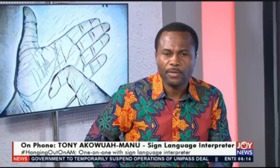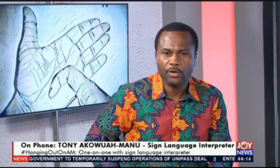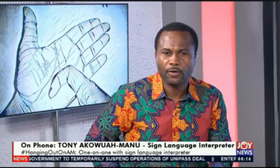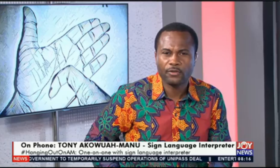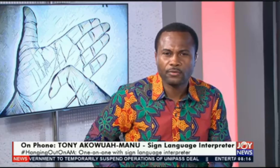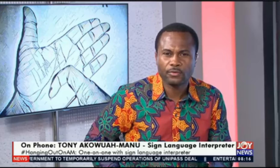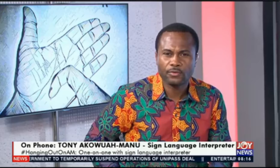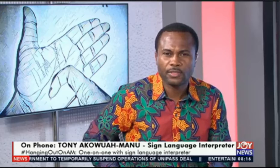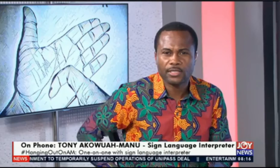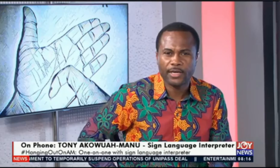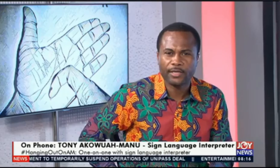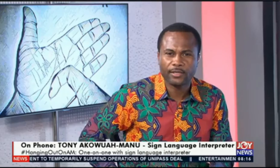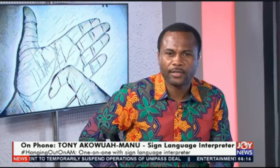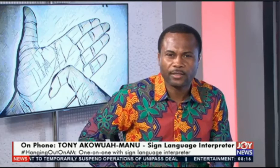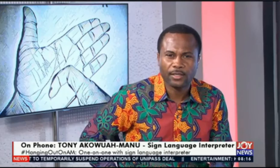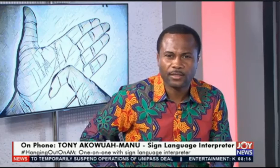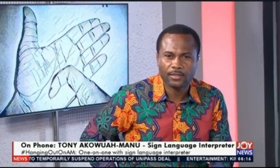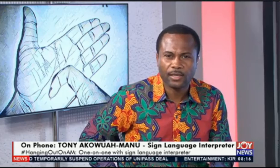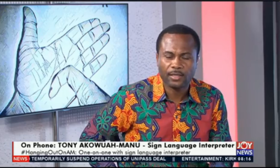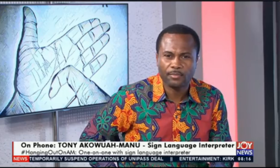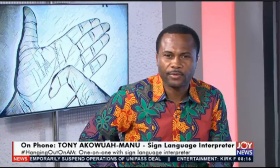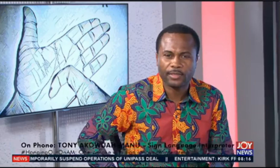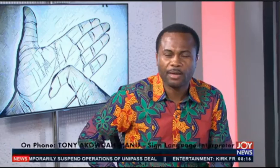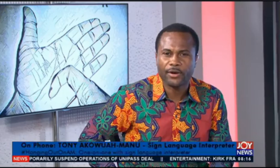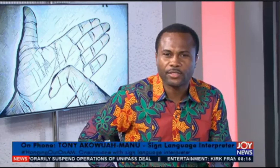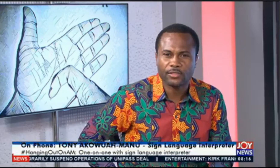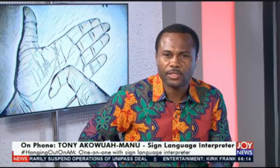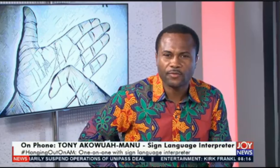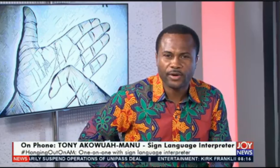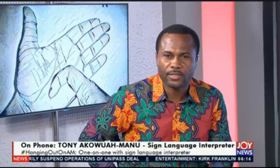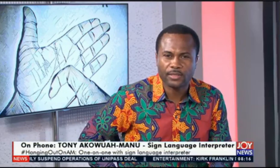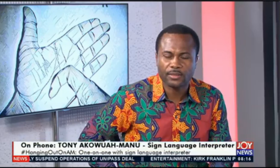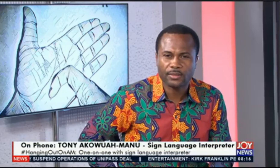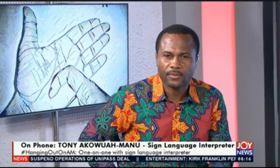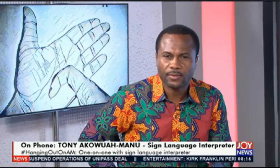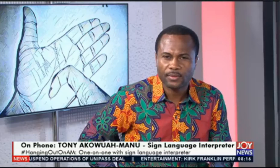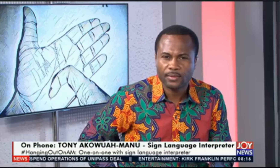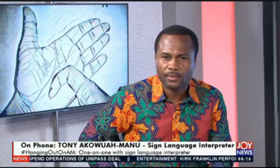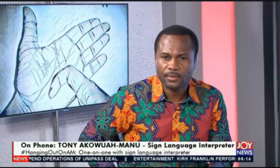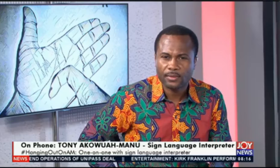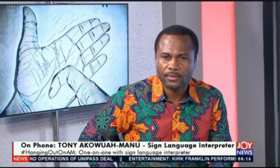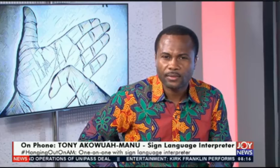How many of you do sign in at that branch, Church of Christ?